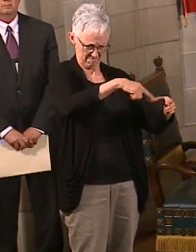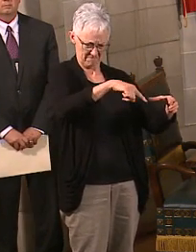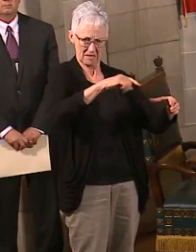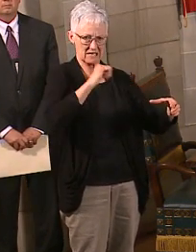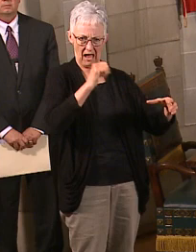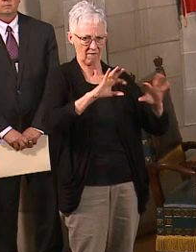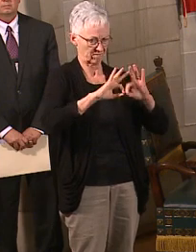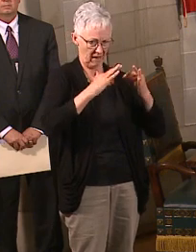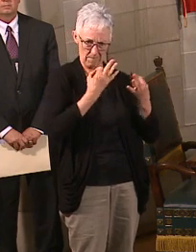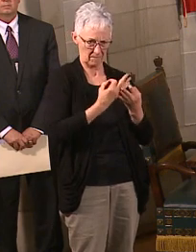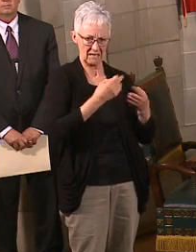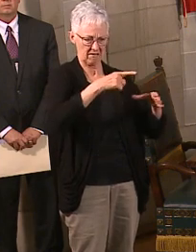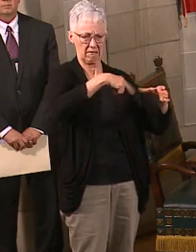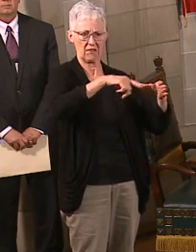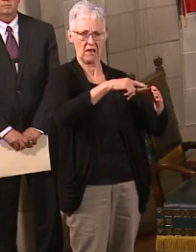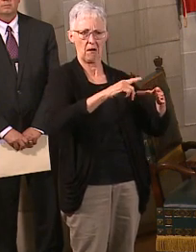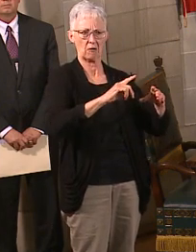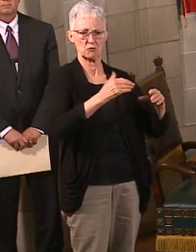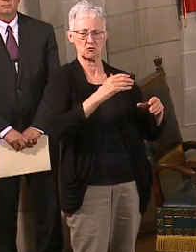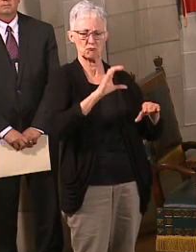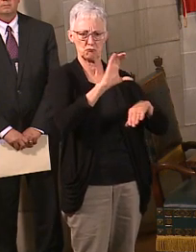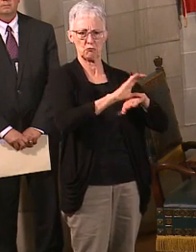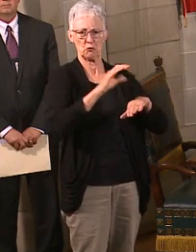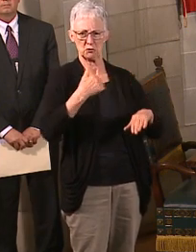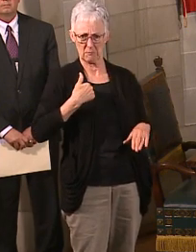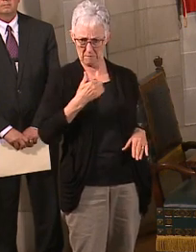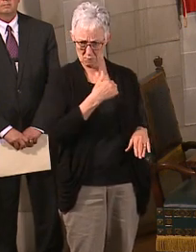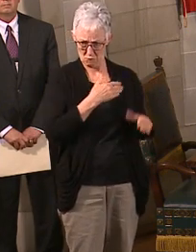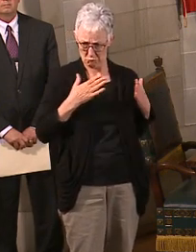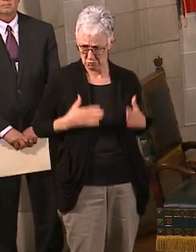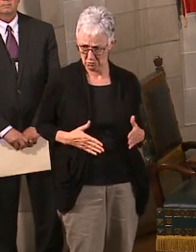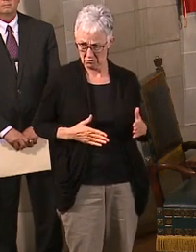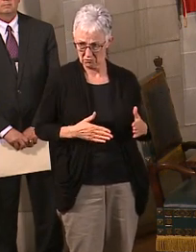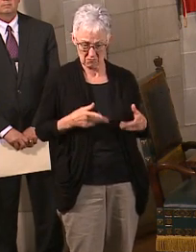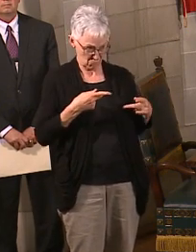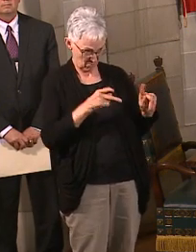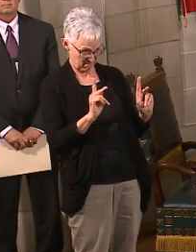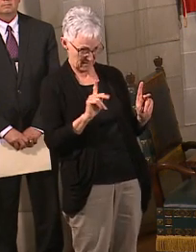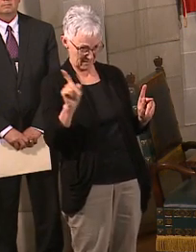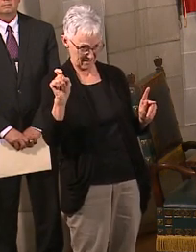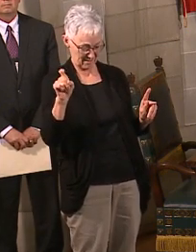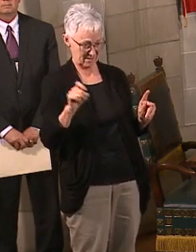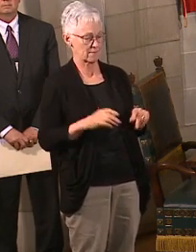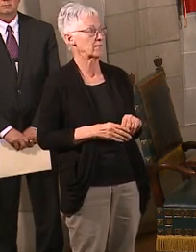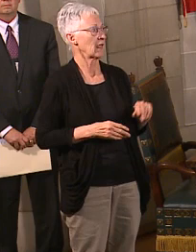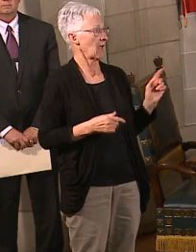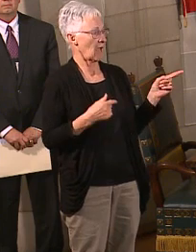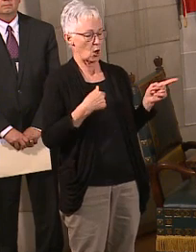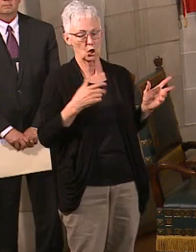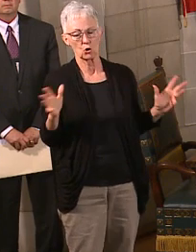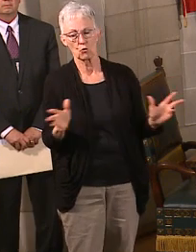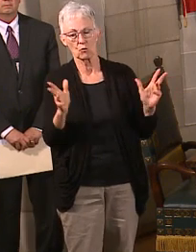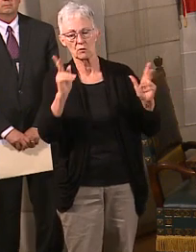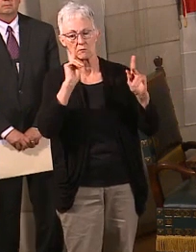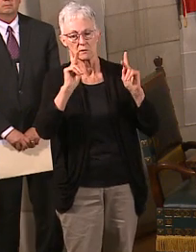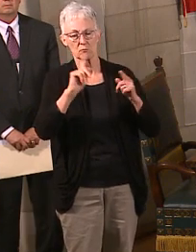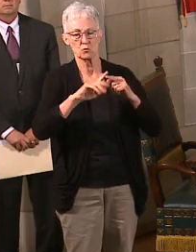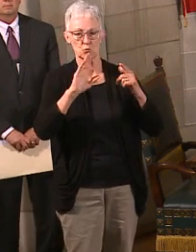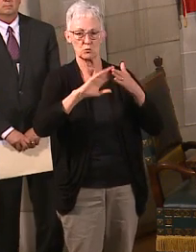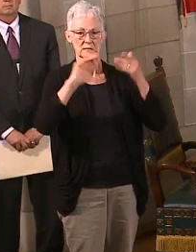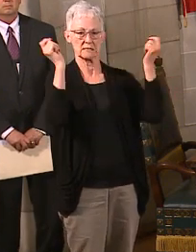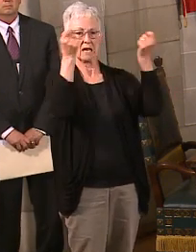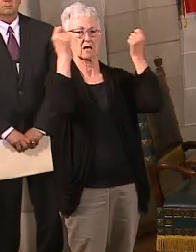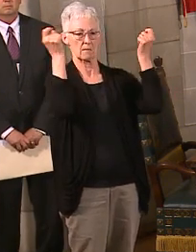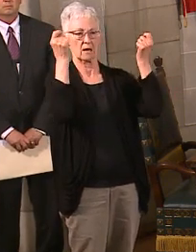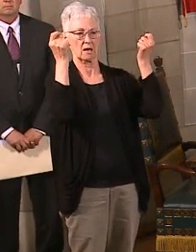something else? Again, we really encourage people to, as you celebrate the Easter holiday, celebrate it within your household. But I